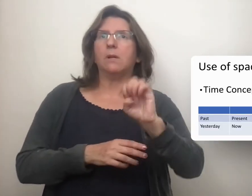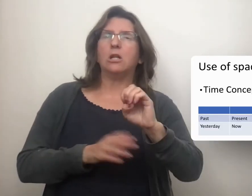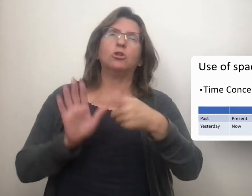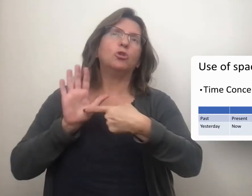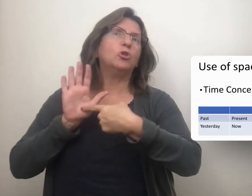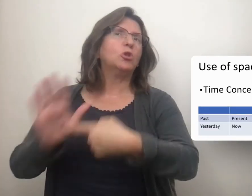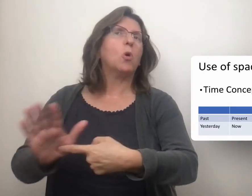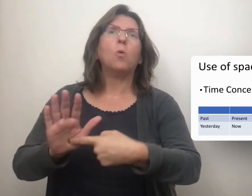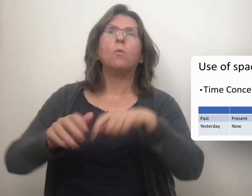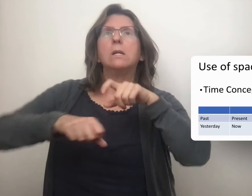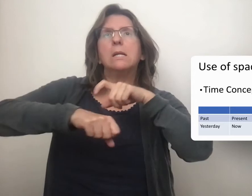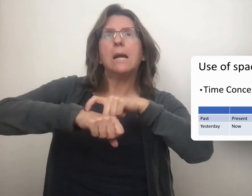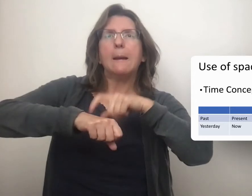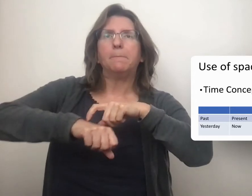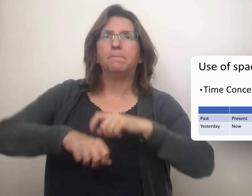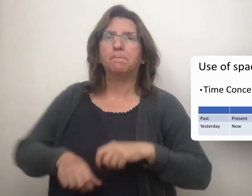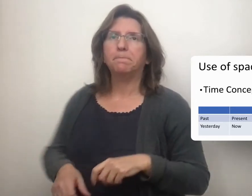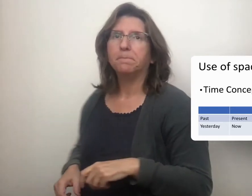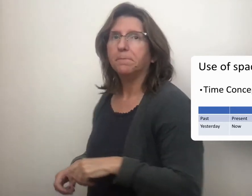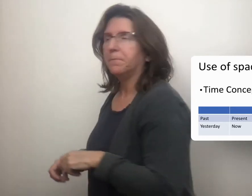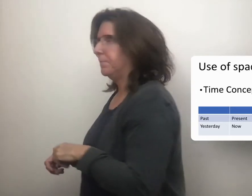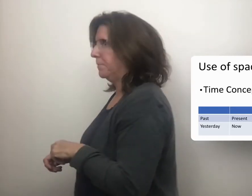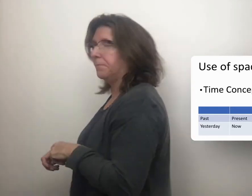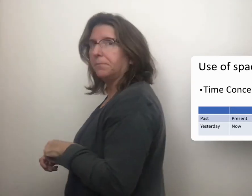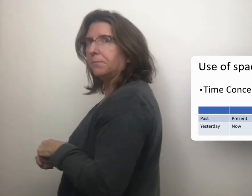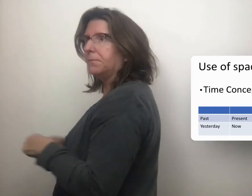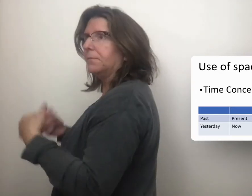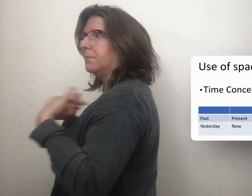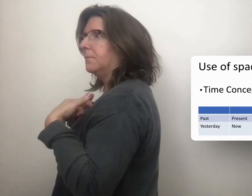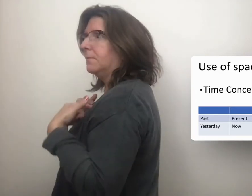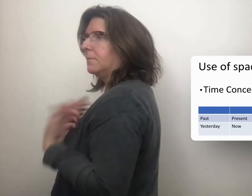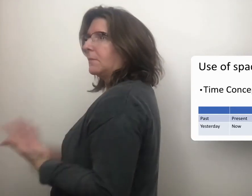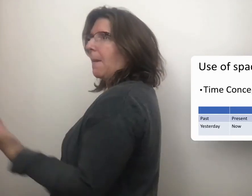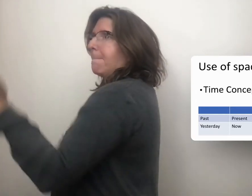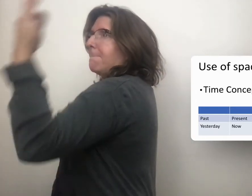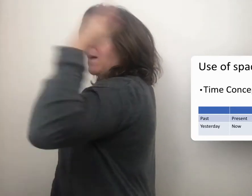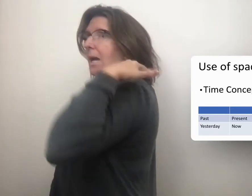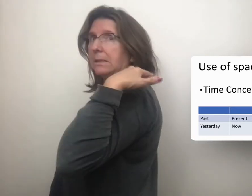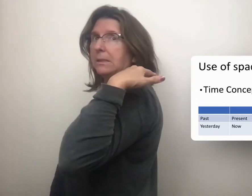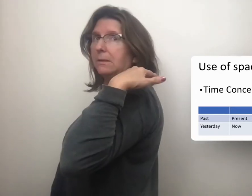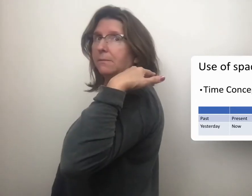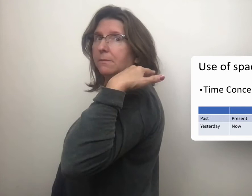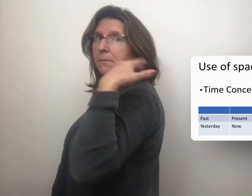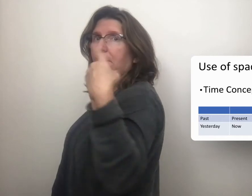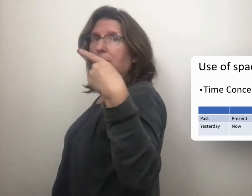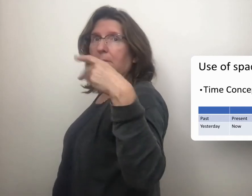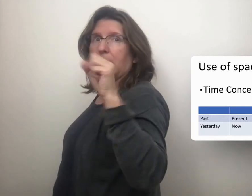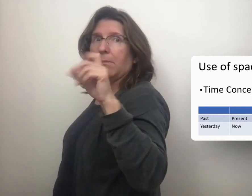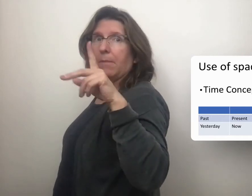ASL uses space to convey time concepts. Anything referring to the past tense would have a movement